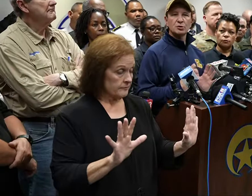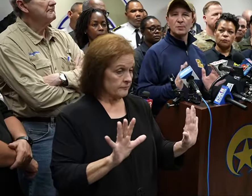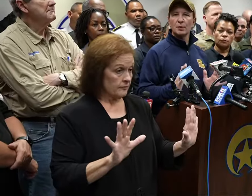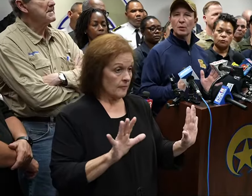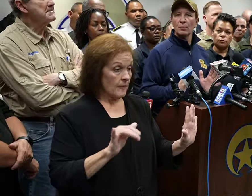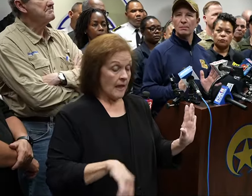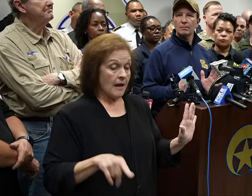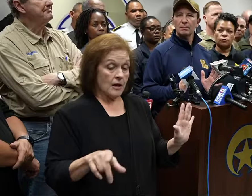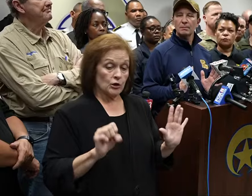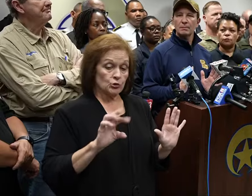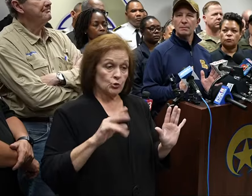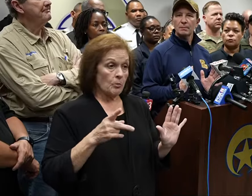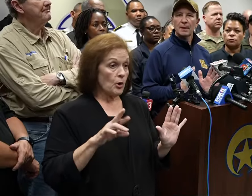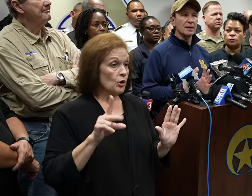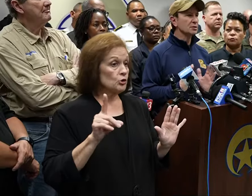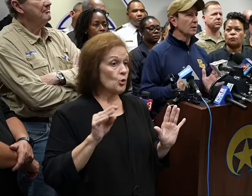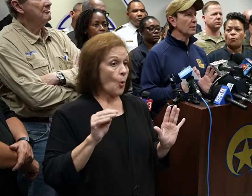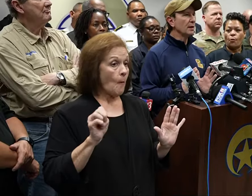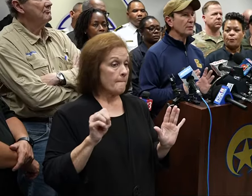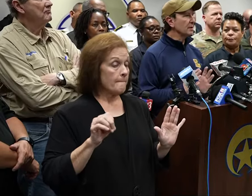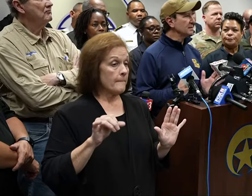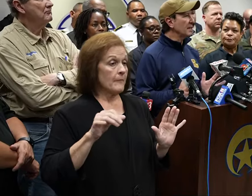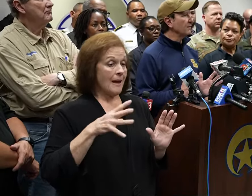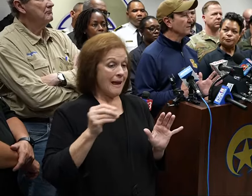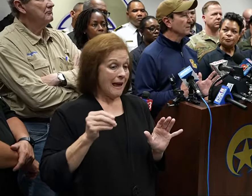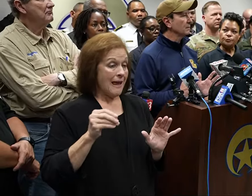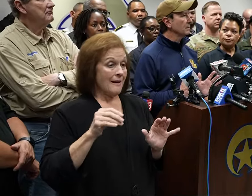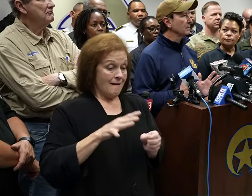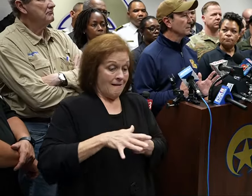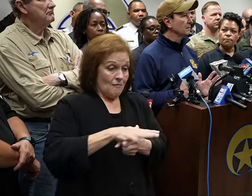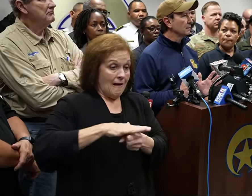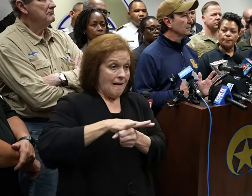the Superdome and the surrounding area is safe.